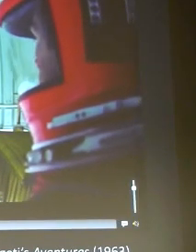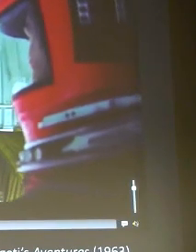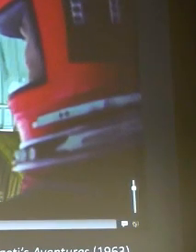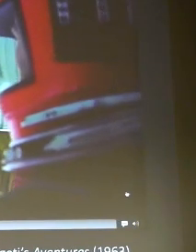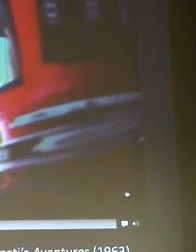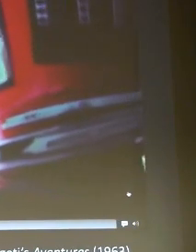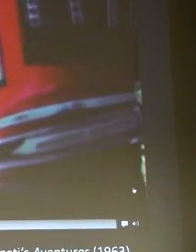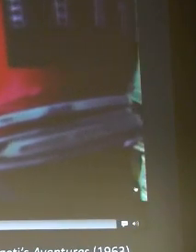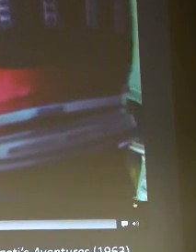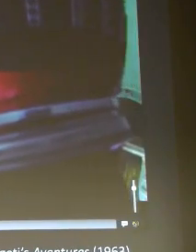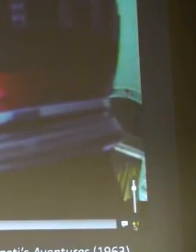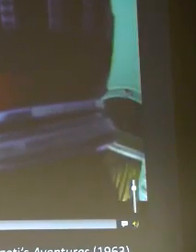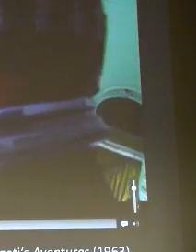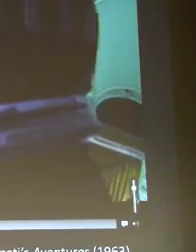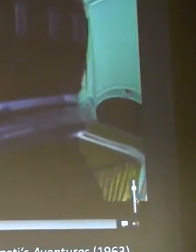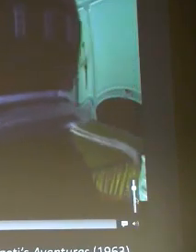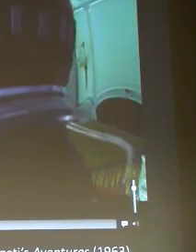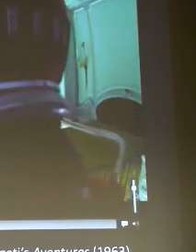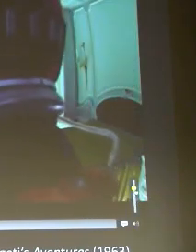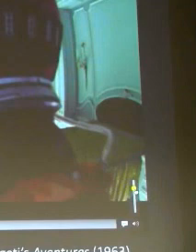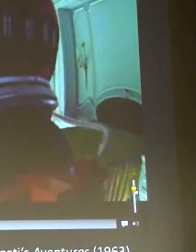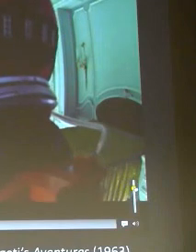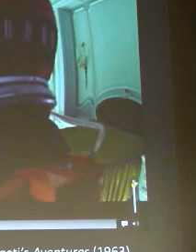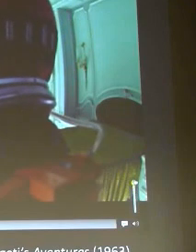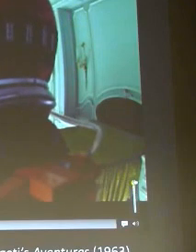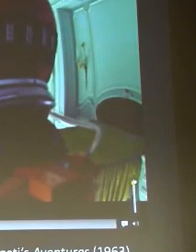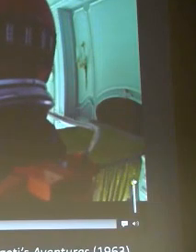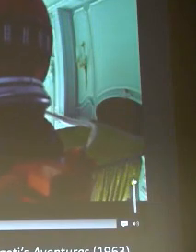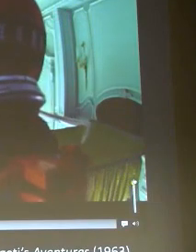I will play this so you can hear the sounds.